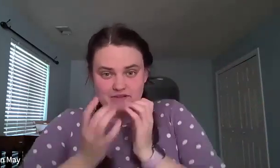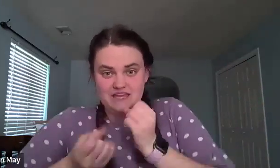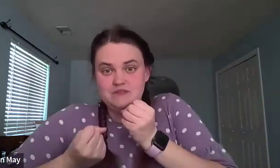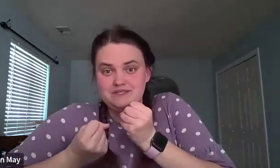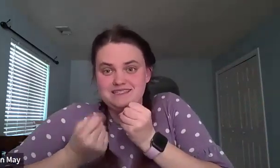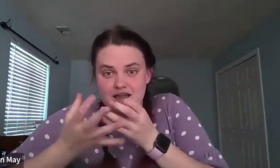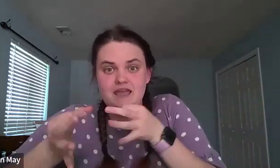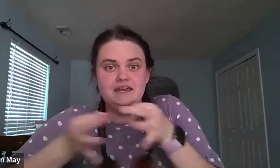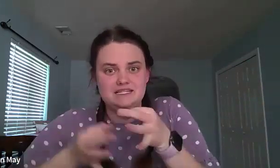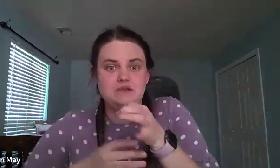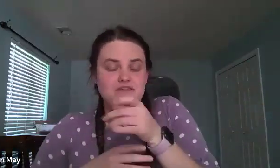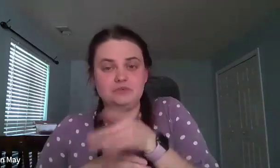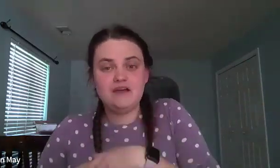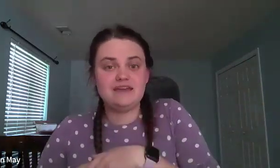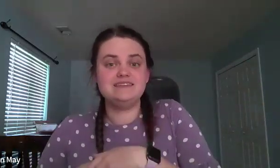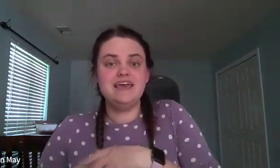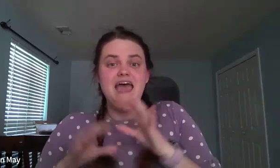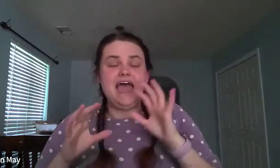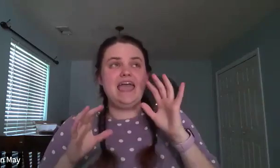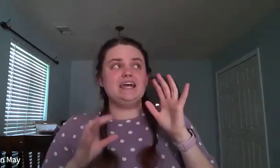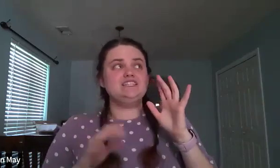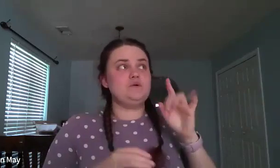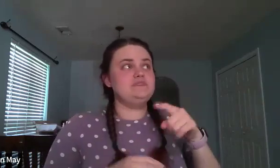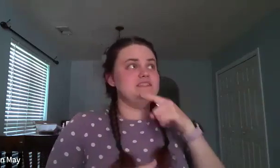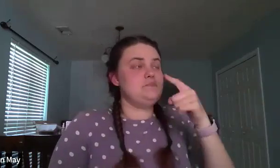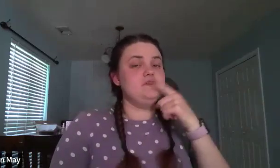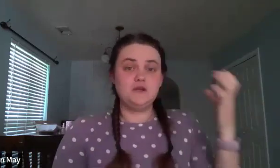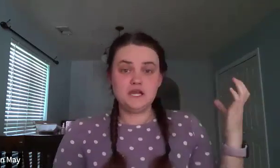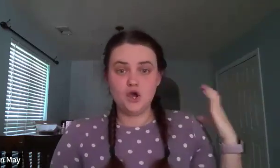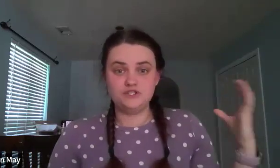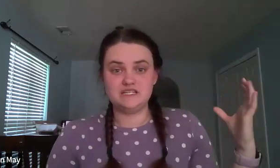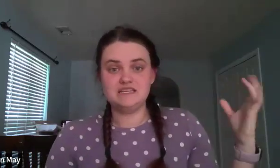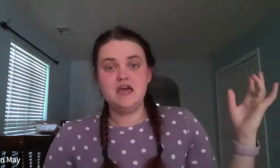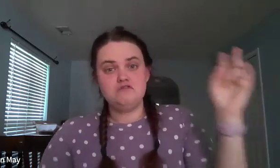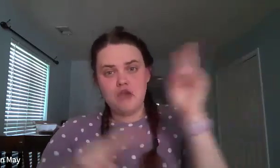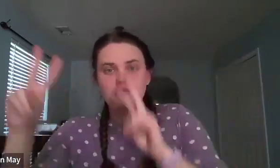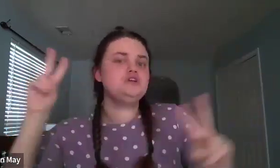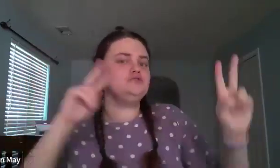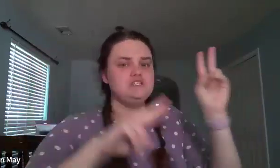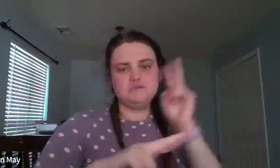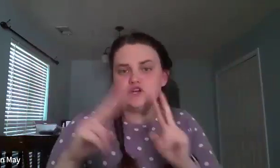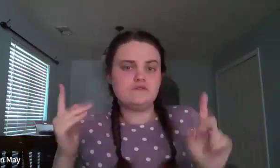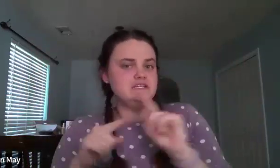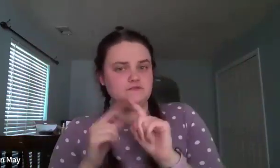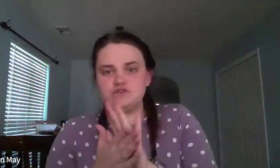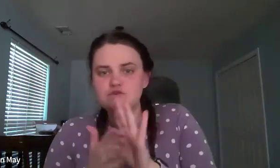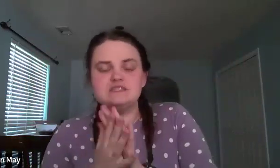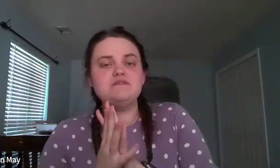that's when they would sign and explain their plays. And there were these couple of hearing coaches that were, you know, just observing different schools and stuff